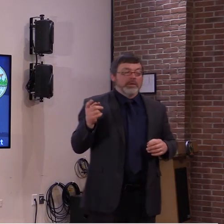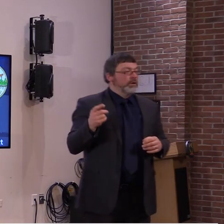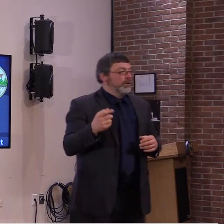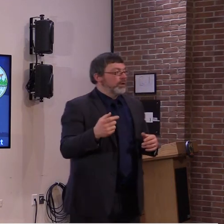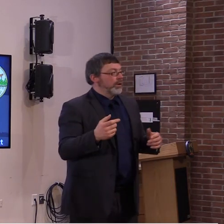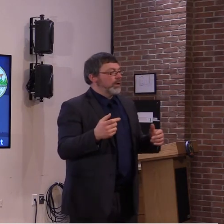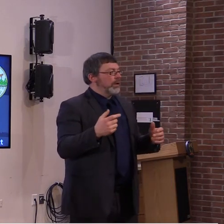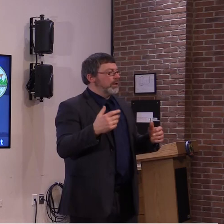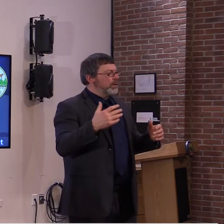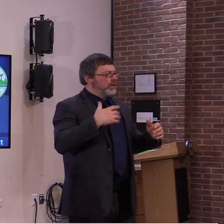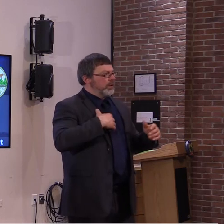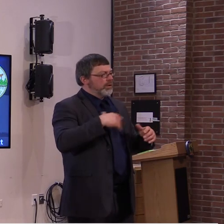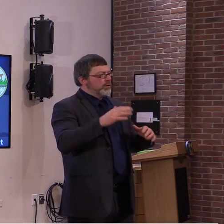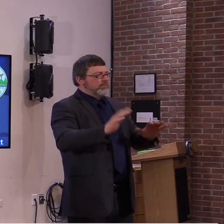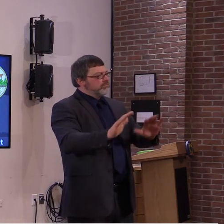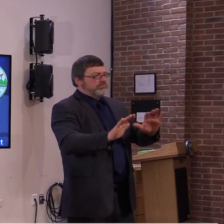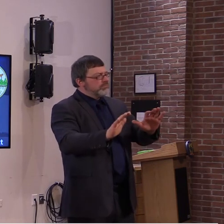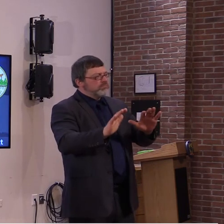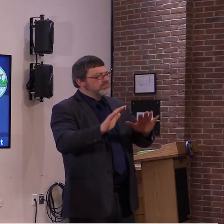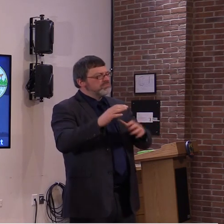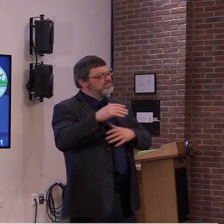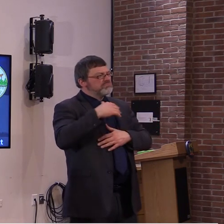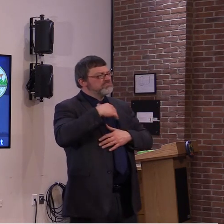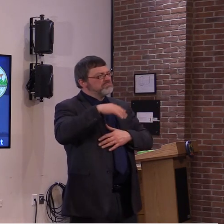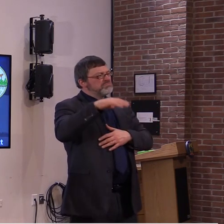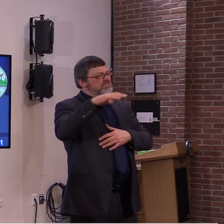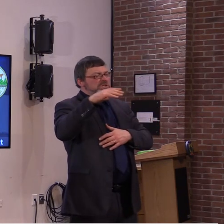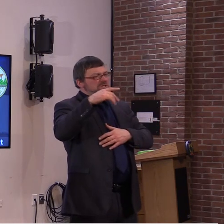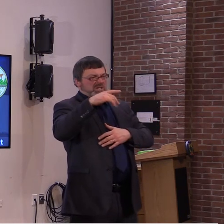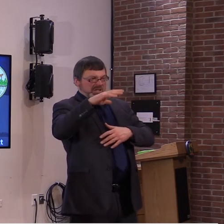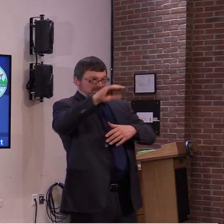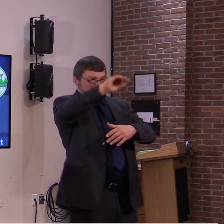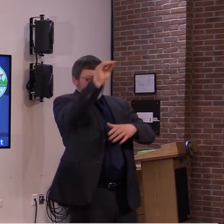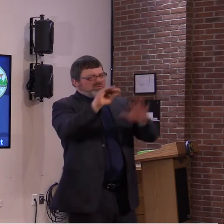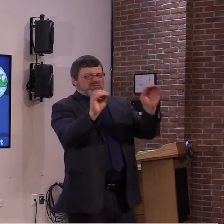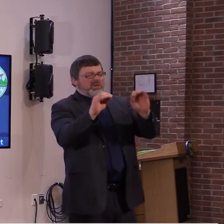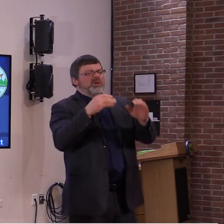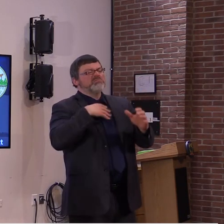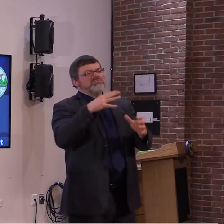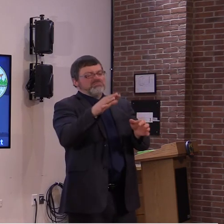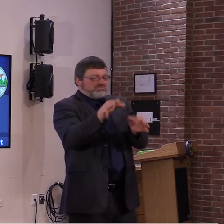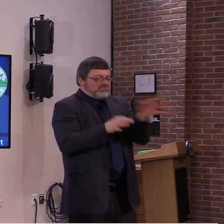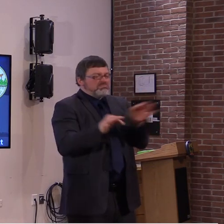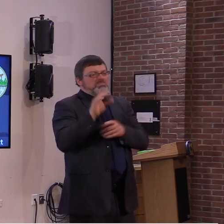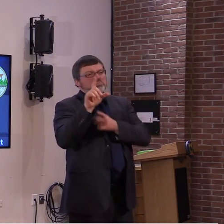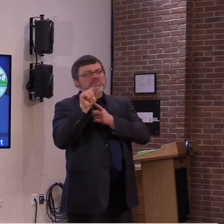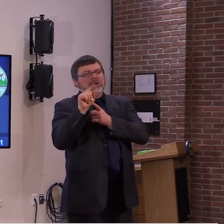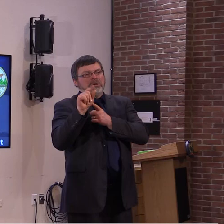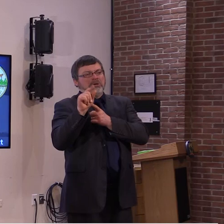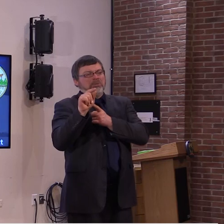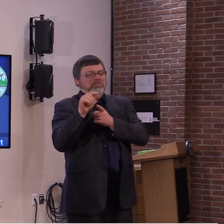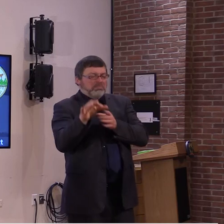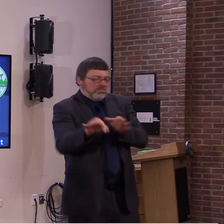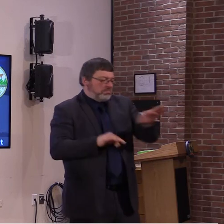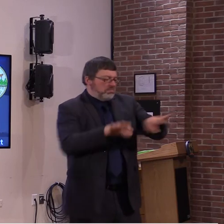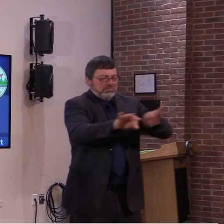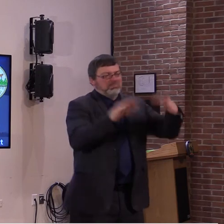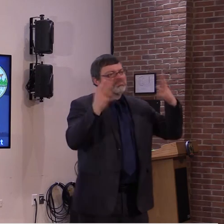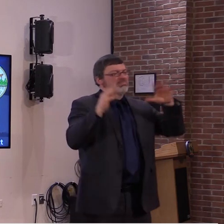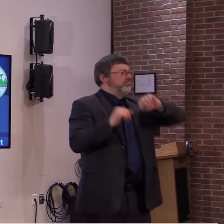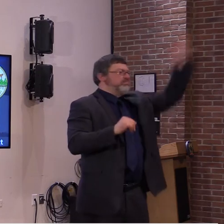So, and we're talking maybe 1%? Yeah, it's a small percent, but that's what we've been directed